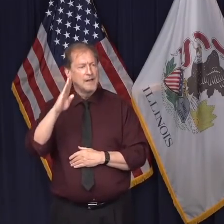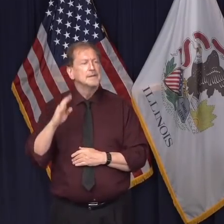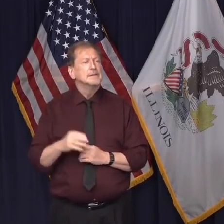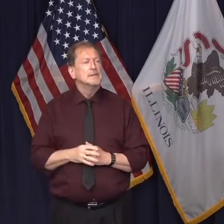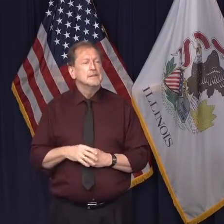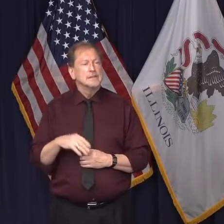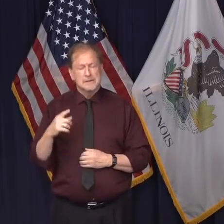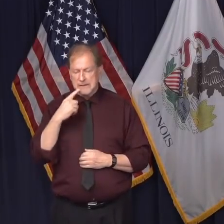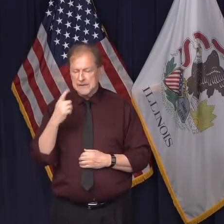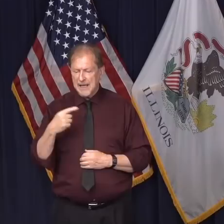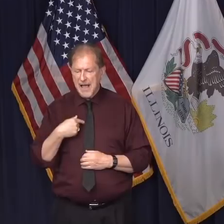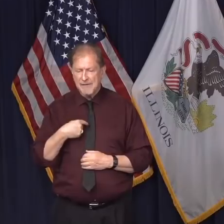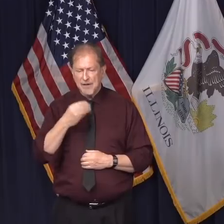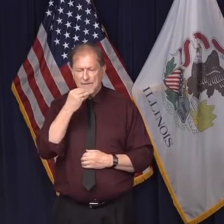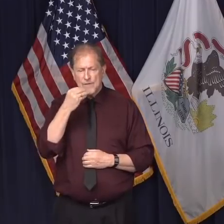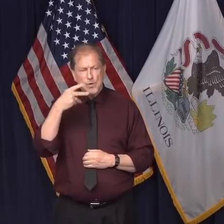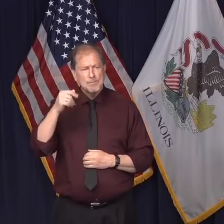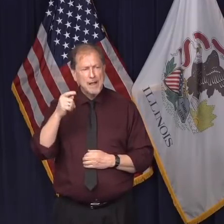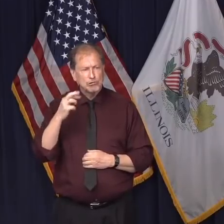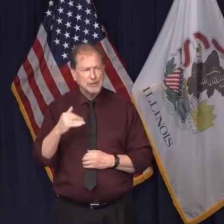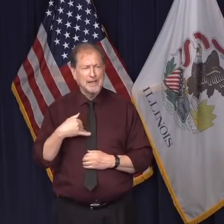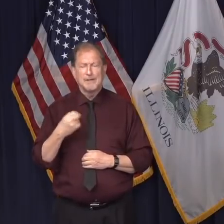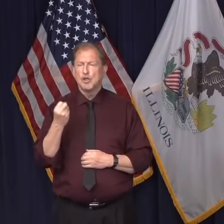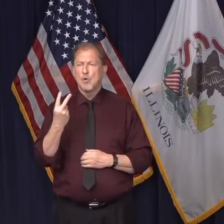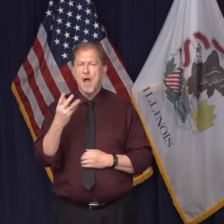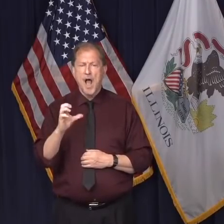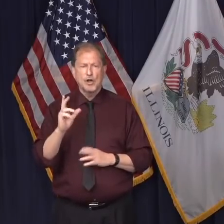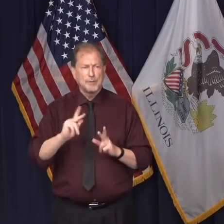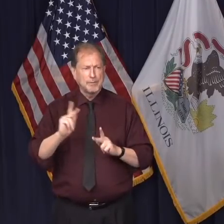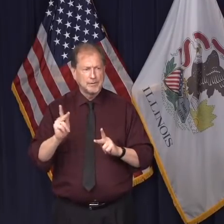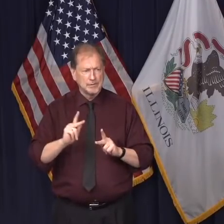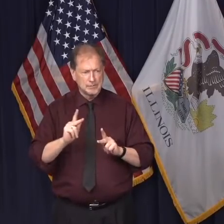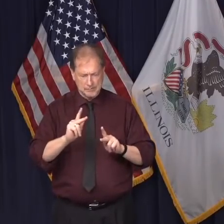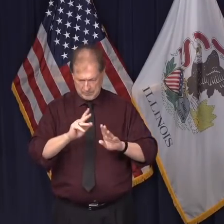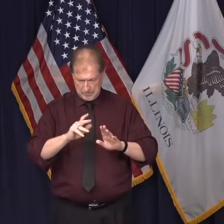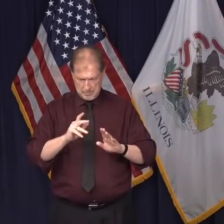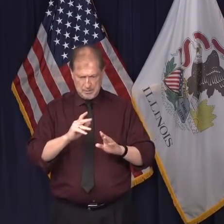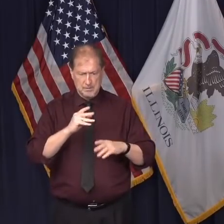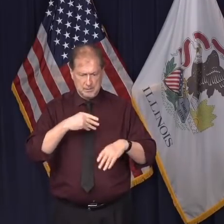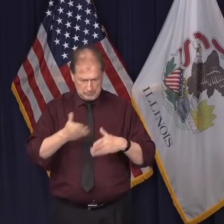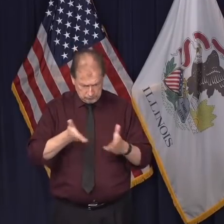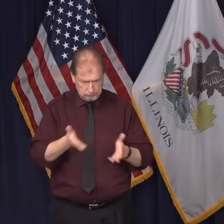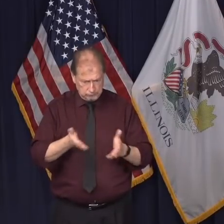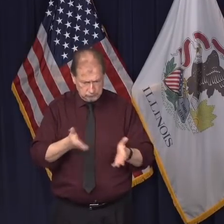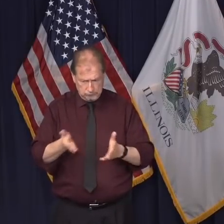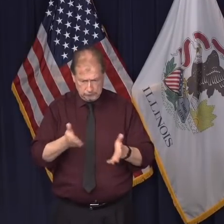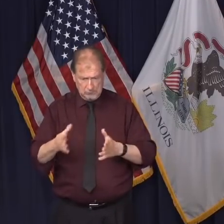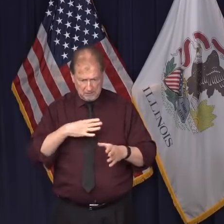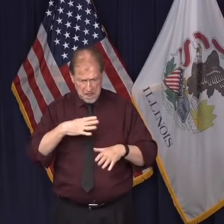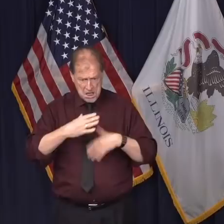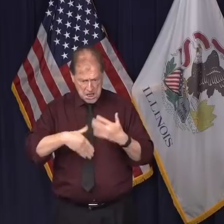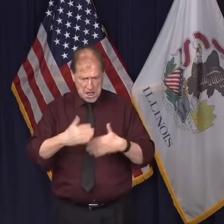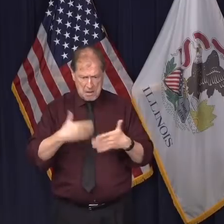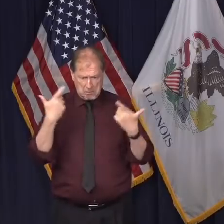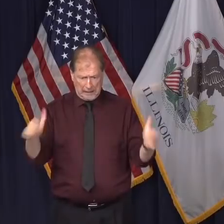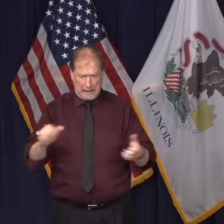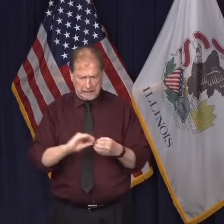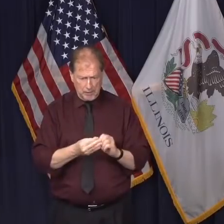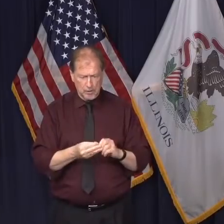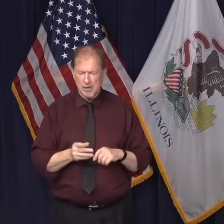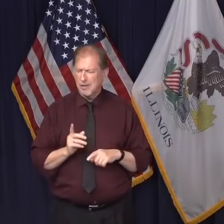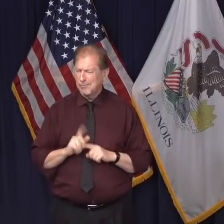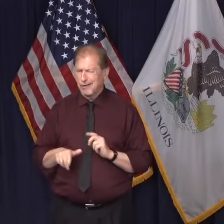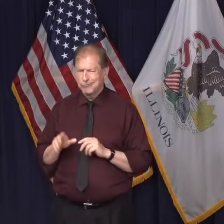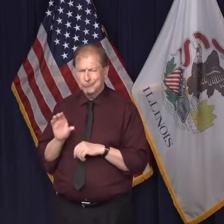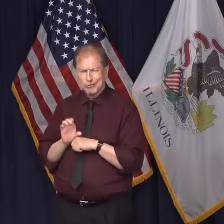feeding 1,200 people a week, but they can't have more than 10 people on Sunday for phase 3. How do you